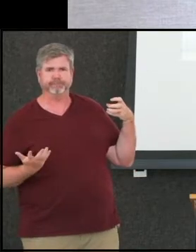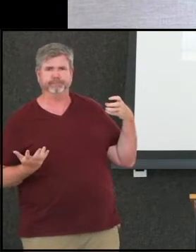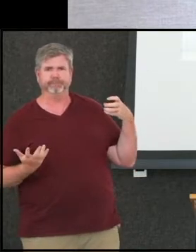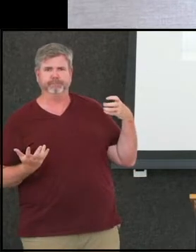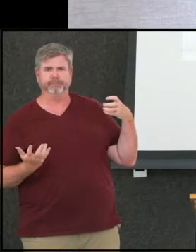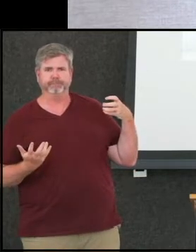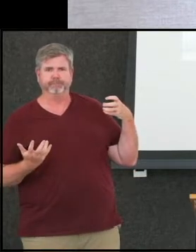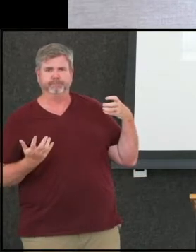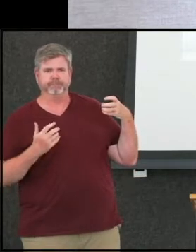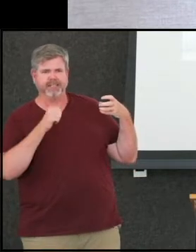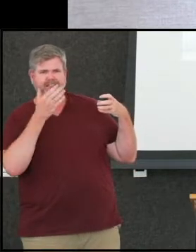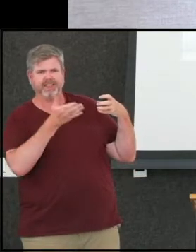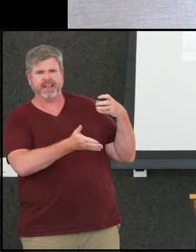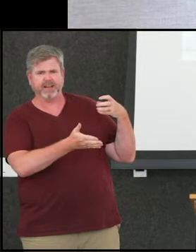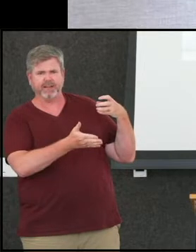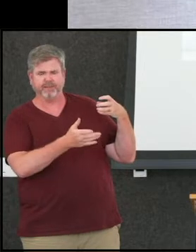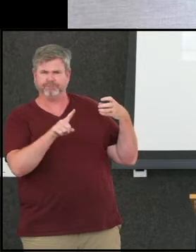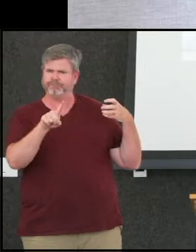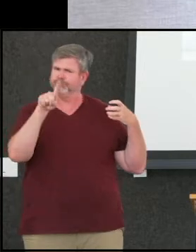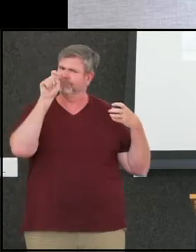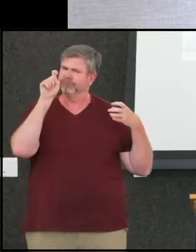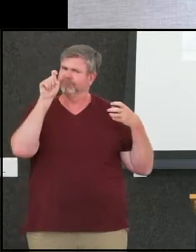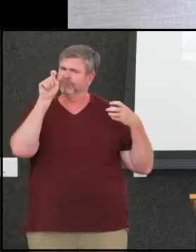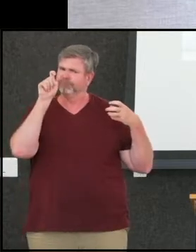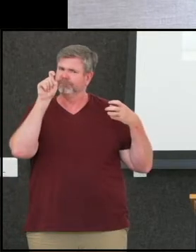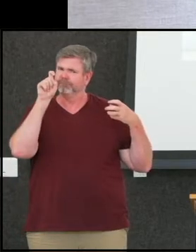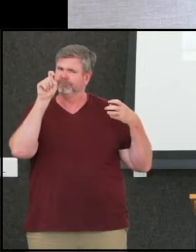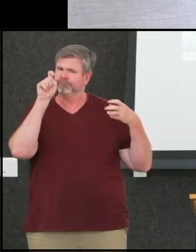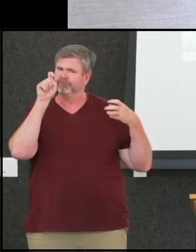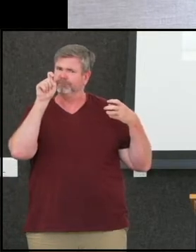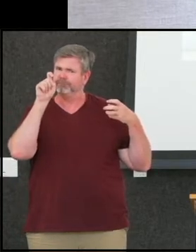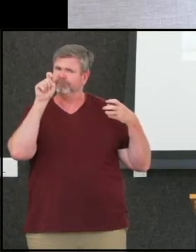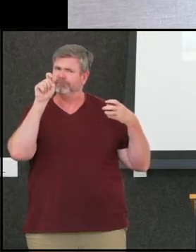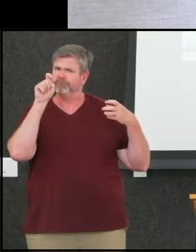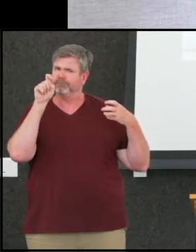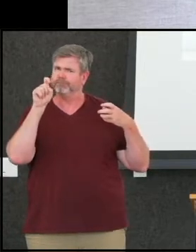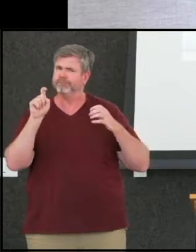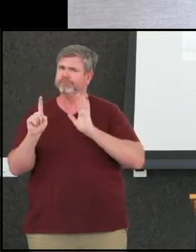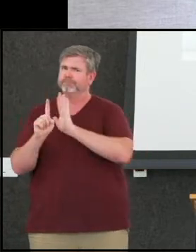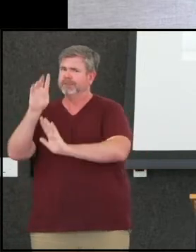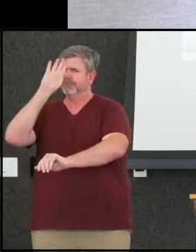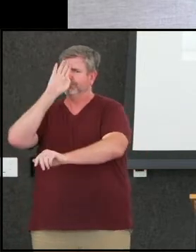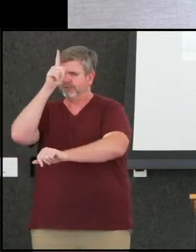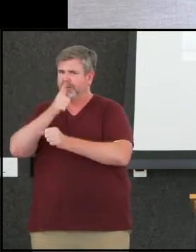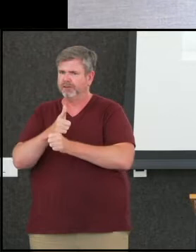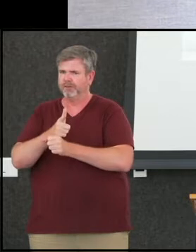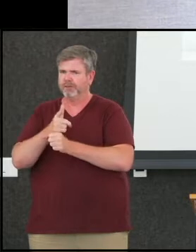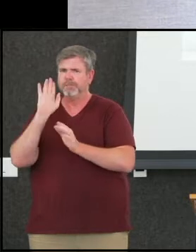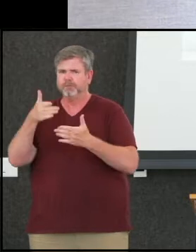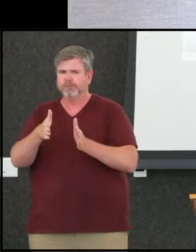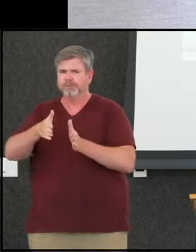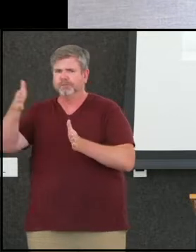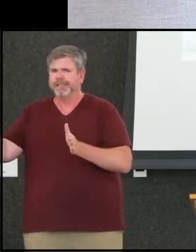so I went over to his brother's room next door and I said, "Do you know